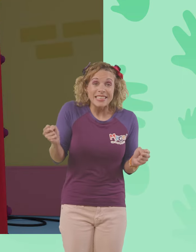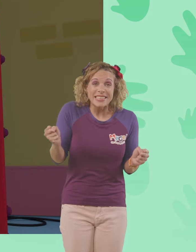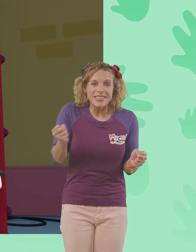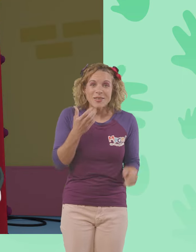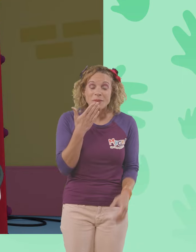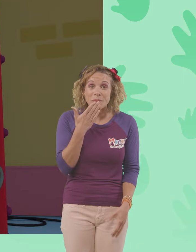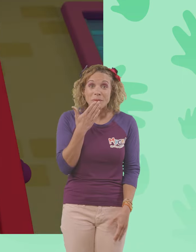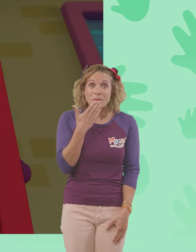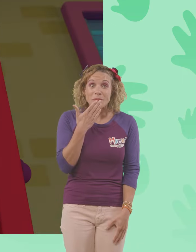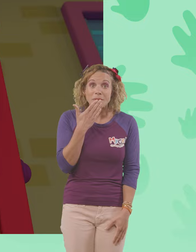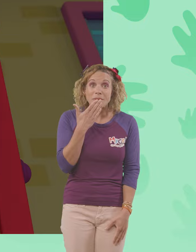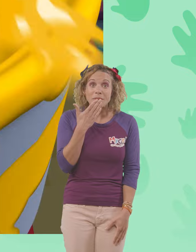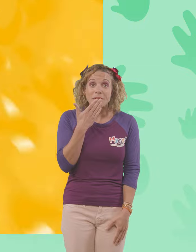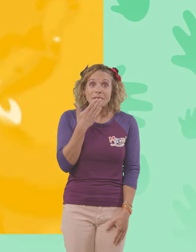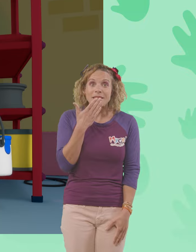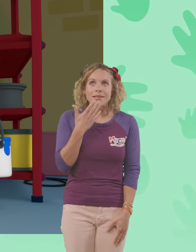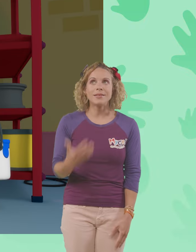Ooh.